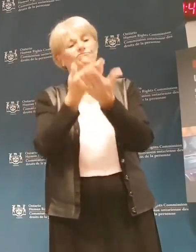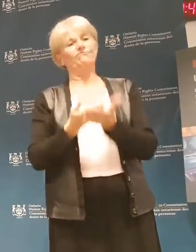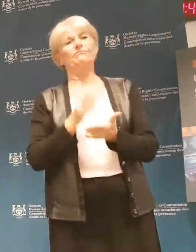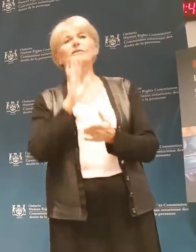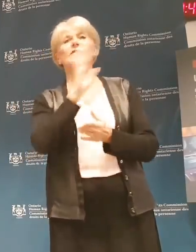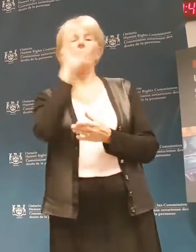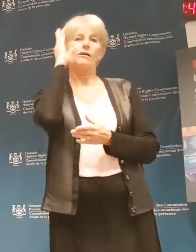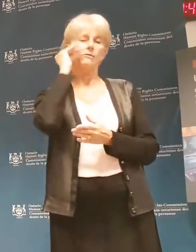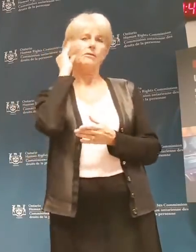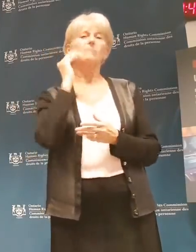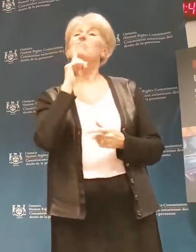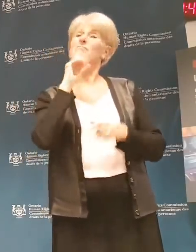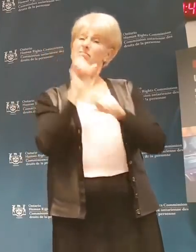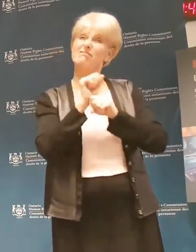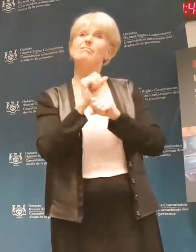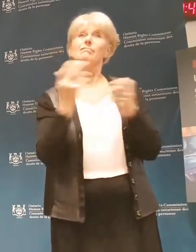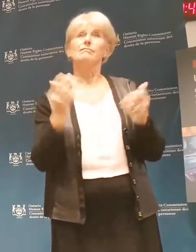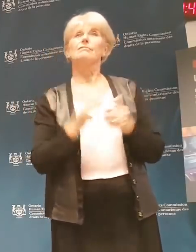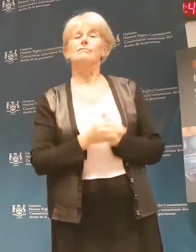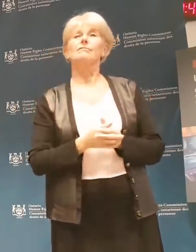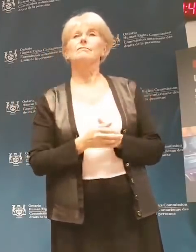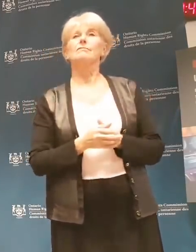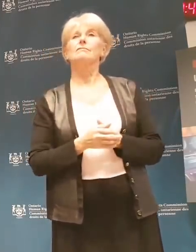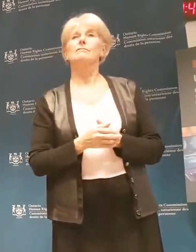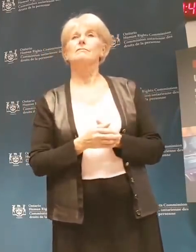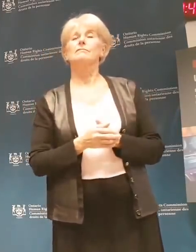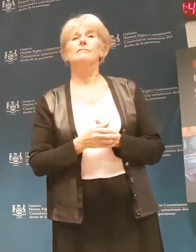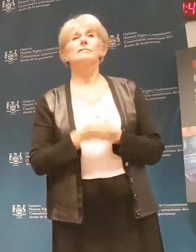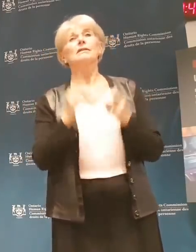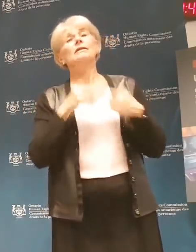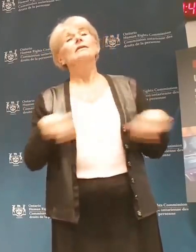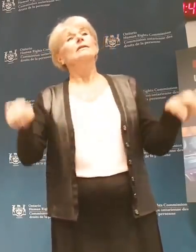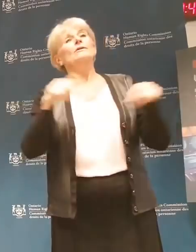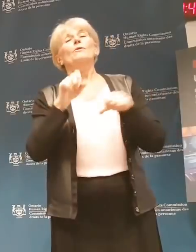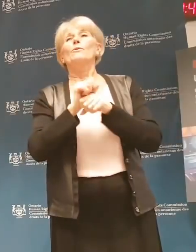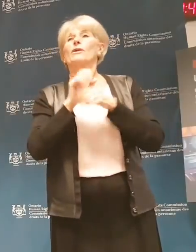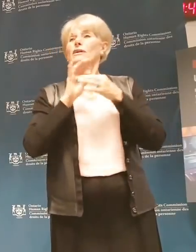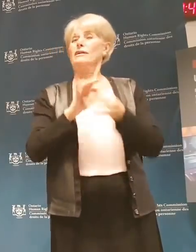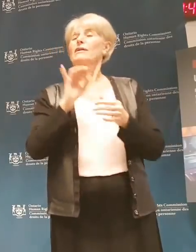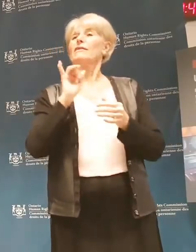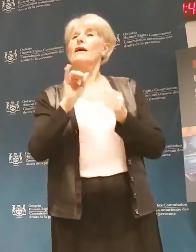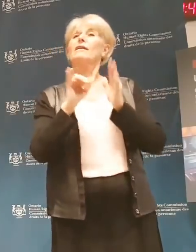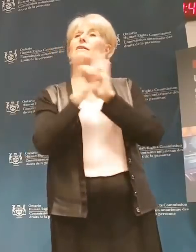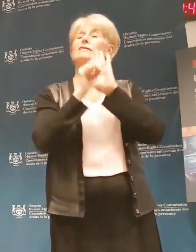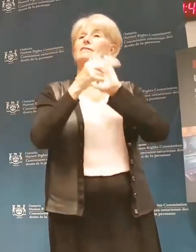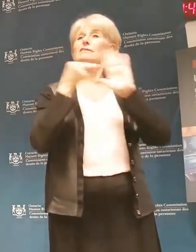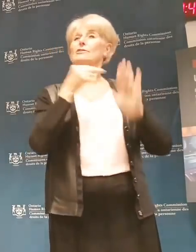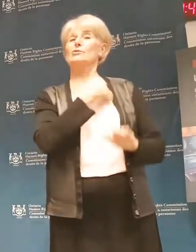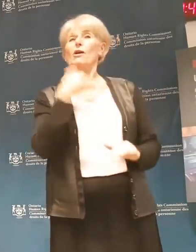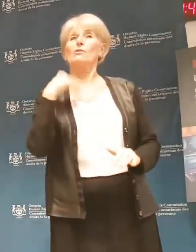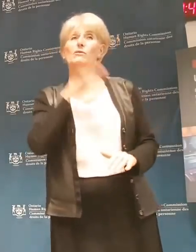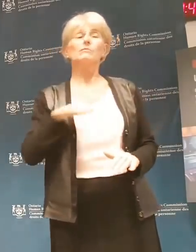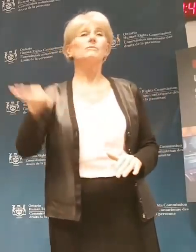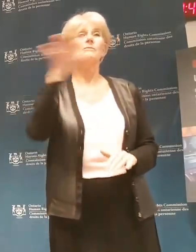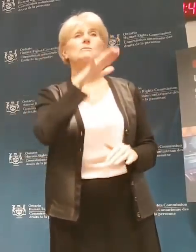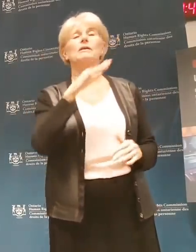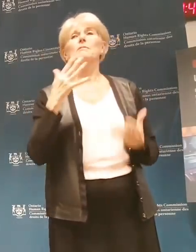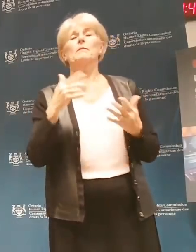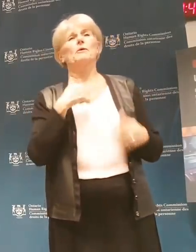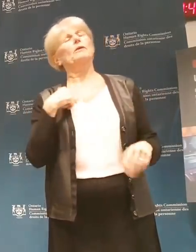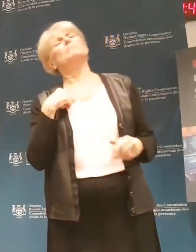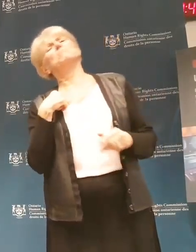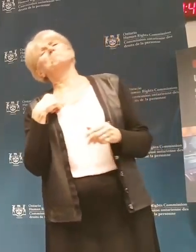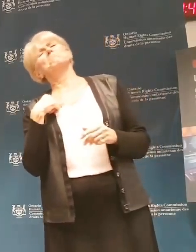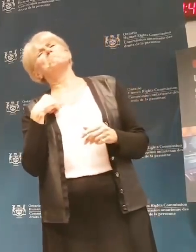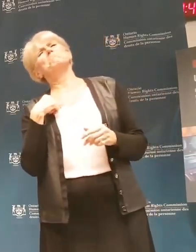and realities that are often absent. And while those of us who have been working on racial profiling in Toronto for some time might skeptically mark